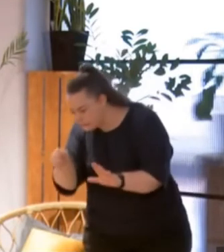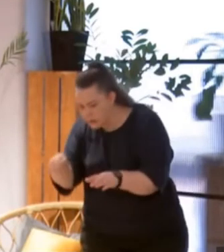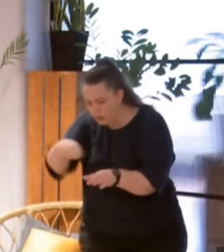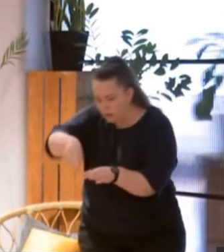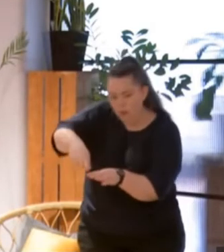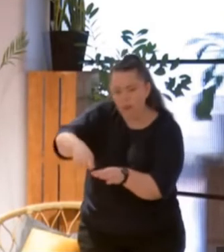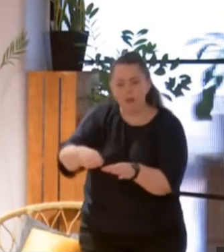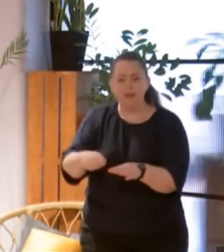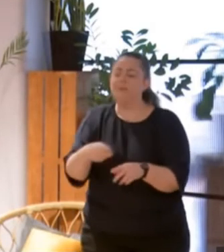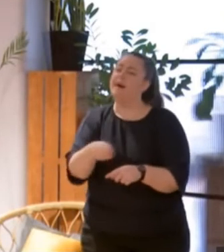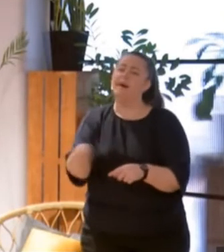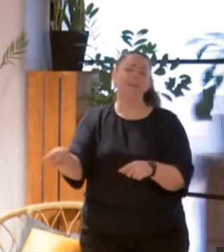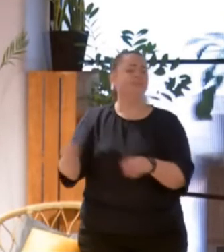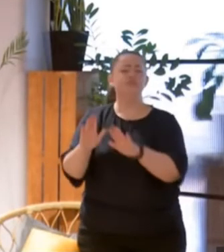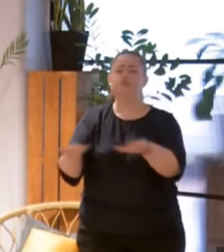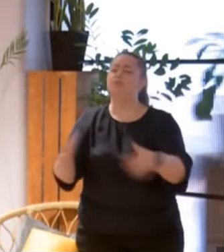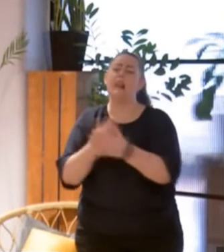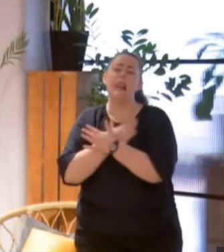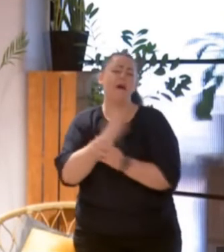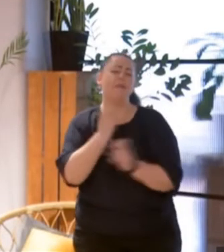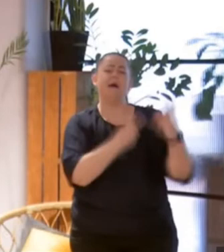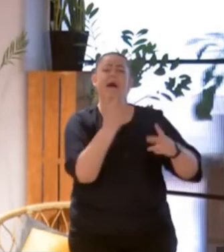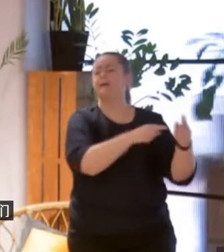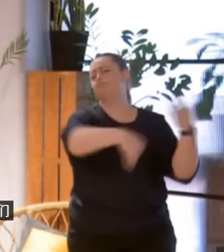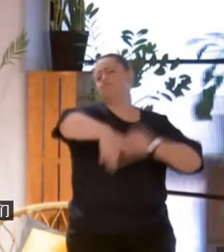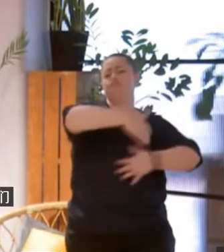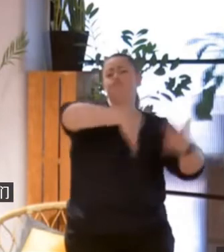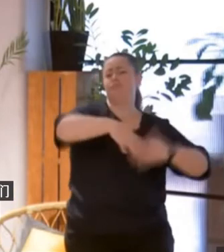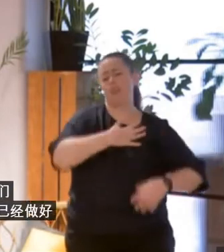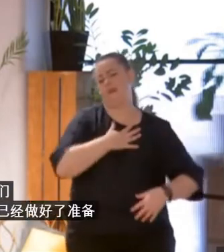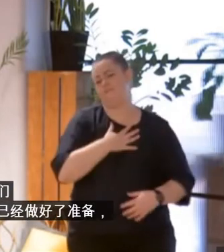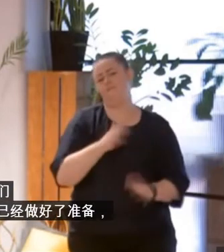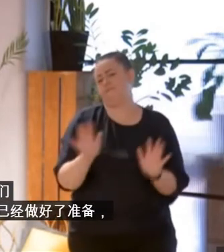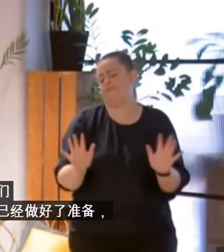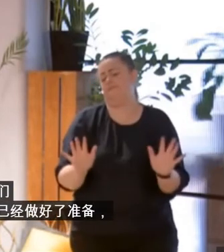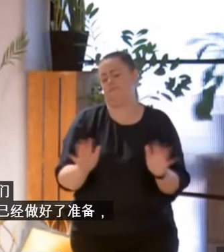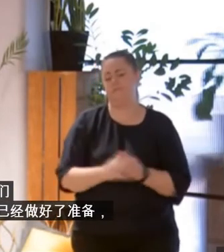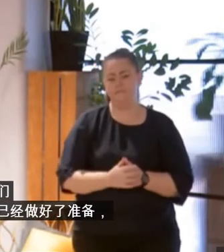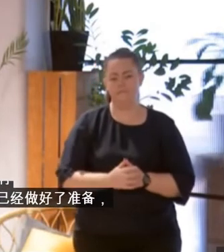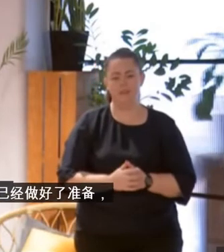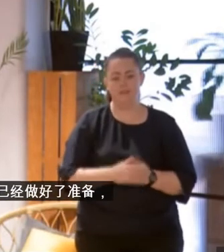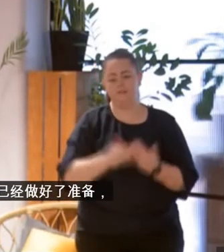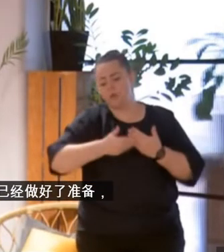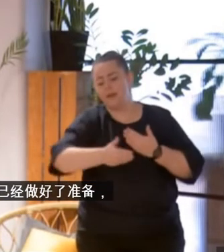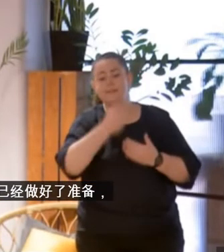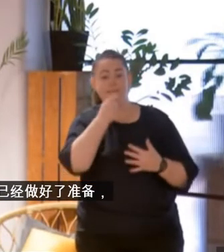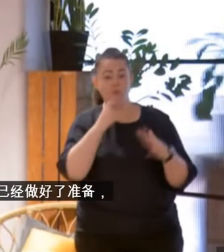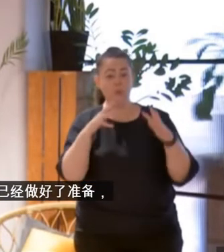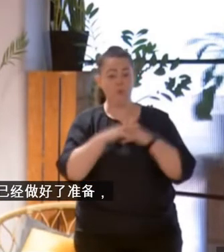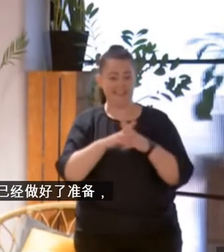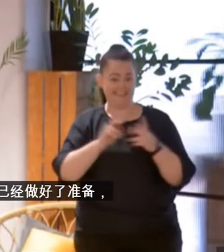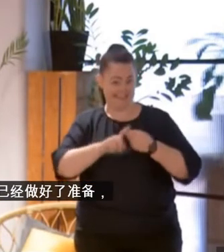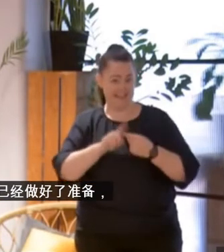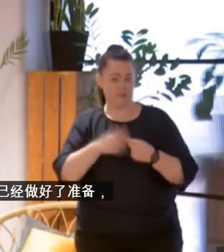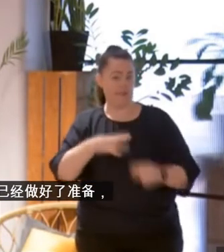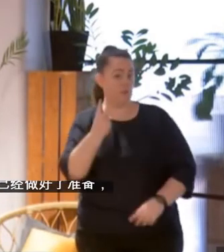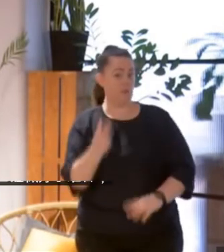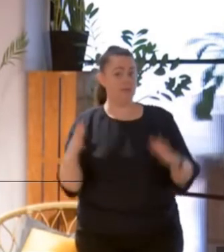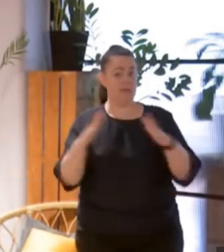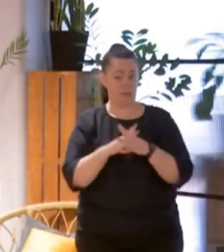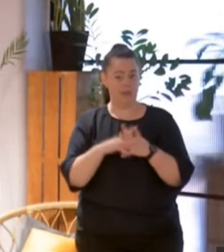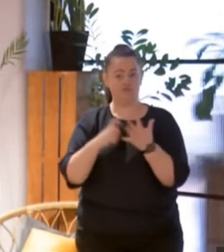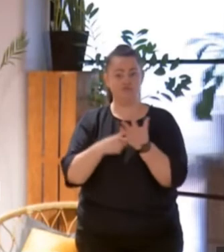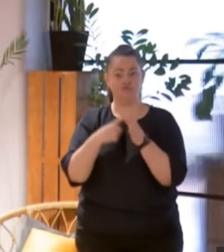kids are loving being back in the classroom. So we've got that's in place for the next few weeks. So I just want to ask you